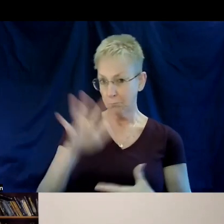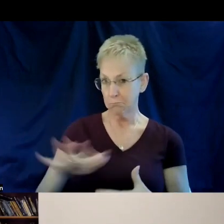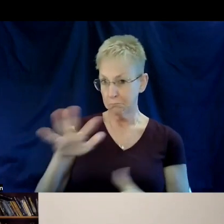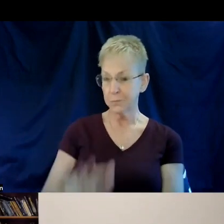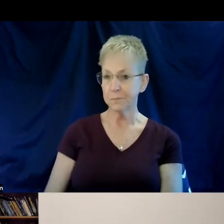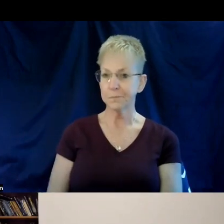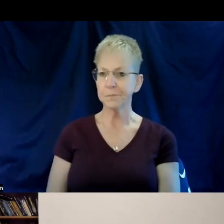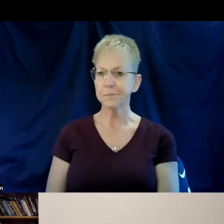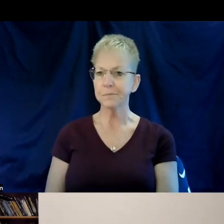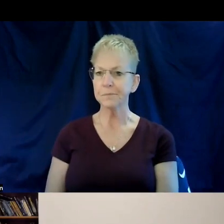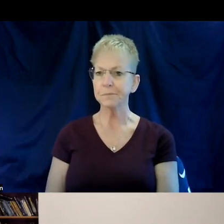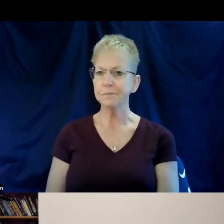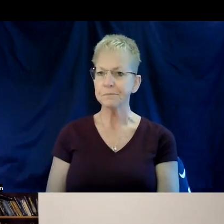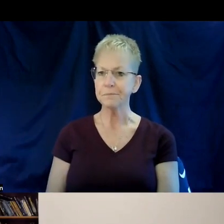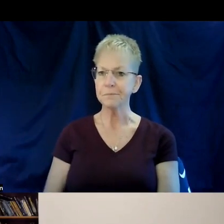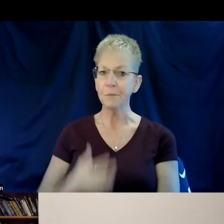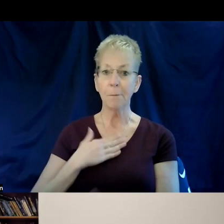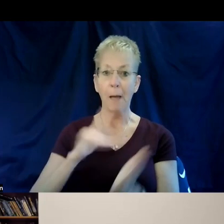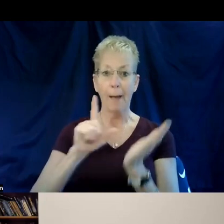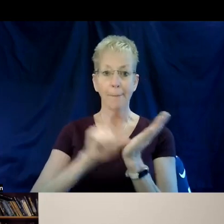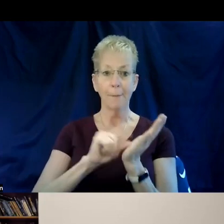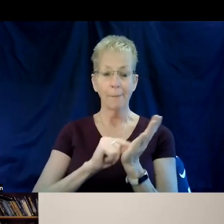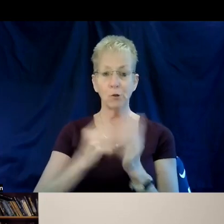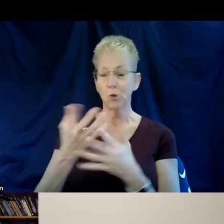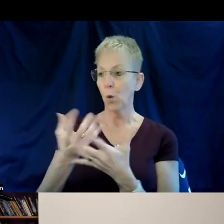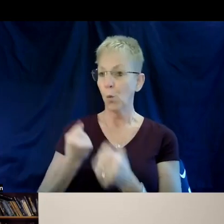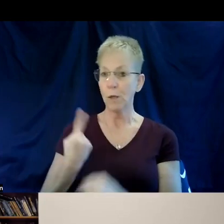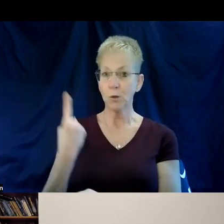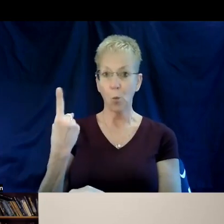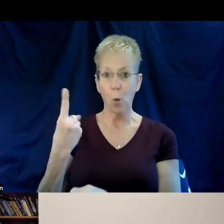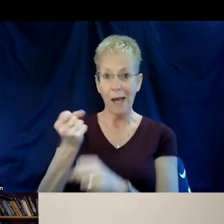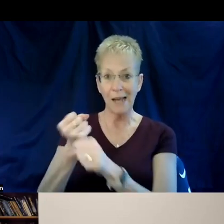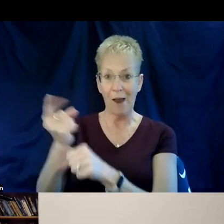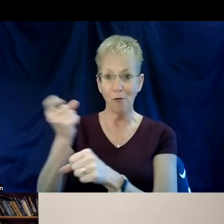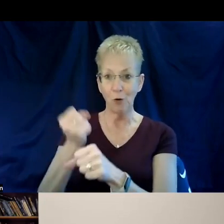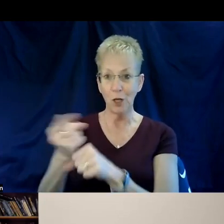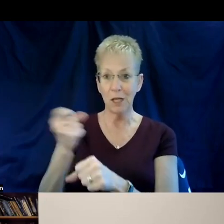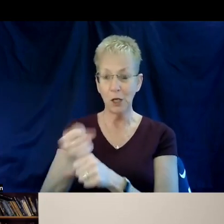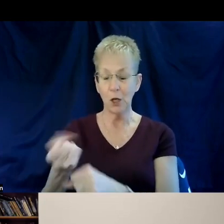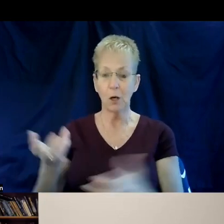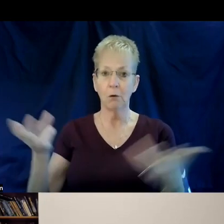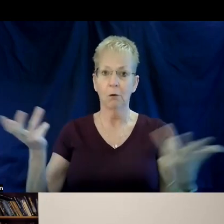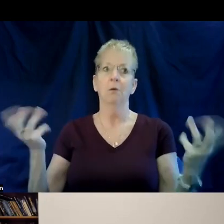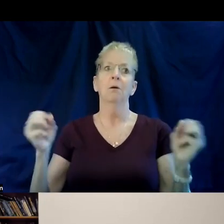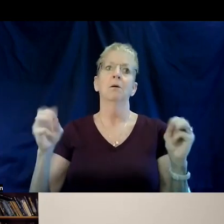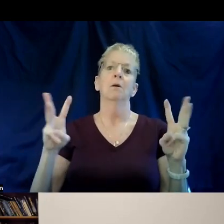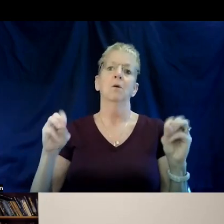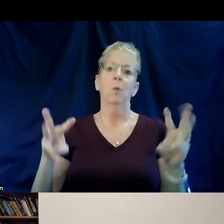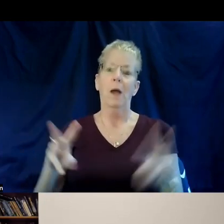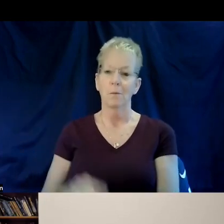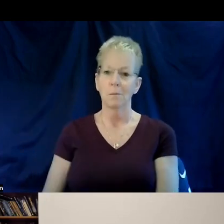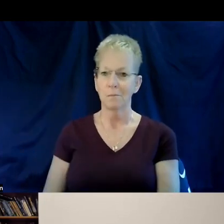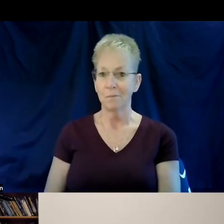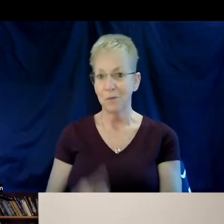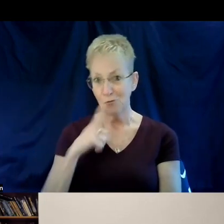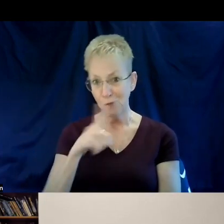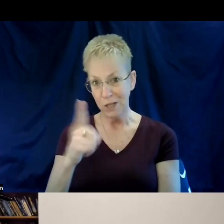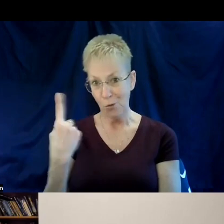given that my publisher wants one a year and turns Oh my gosh. it takes a year.